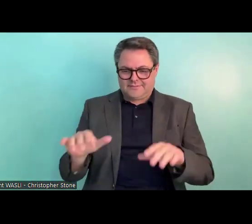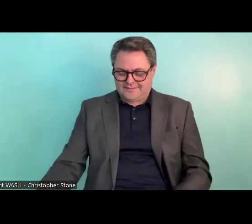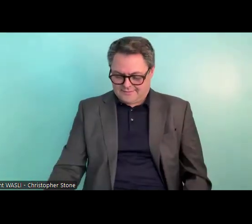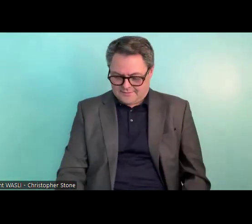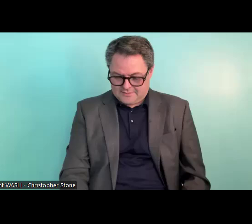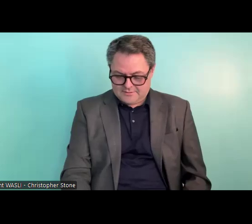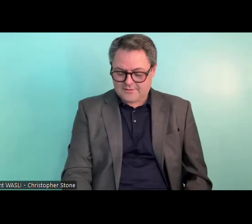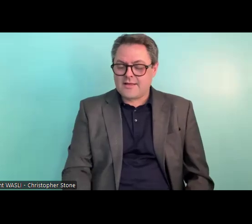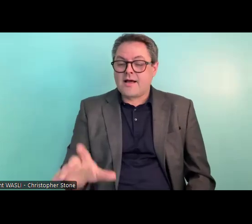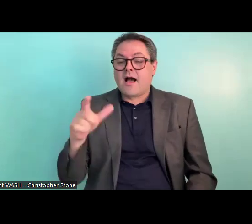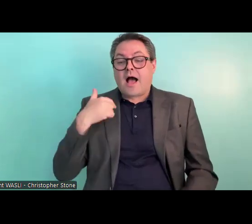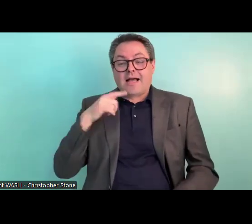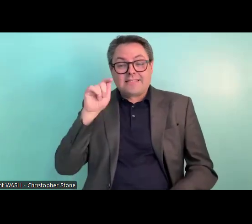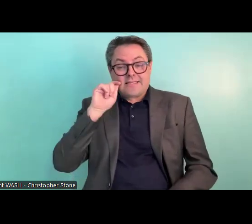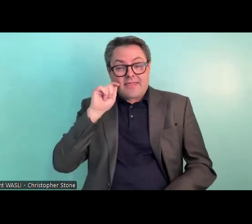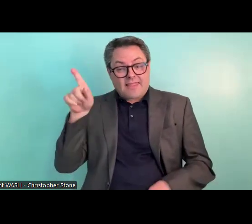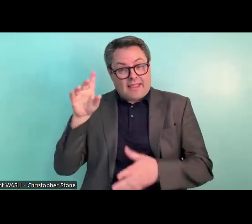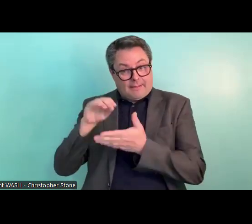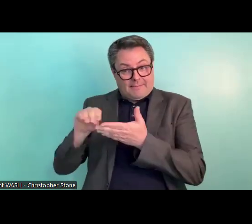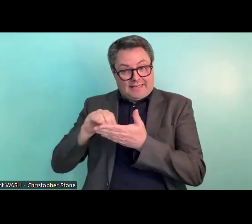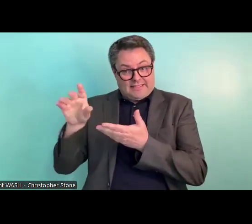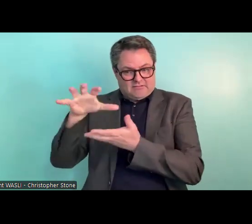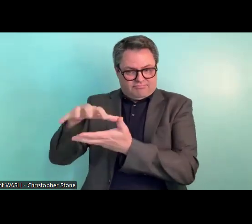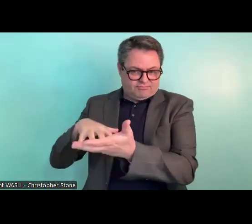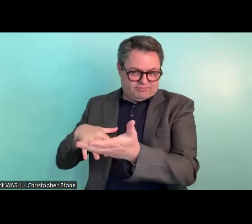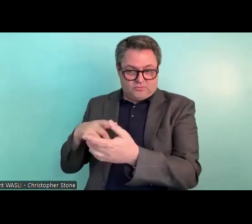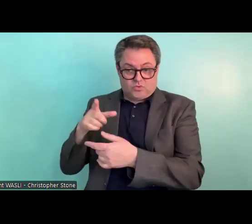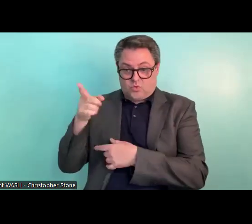Sorry, I clicked the wrong button there and switched my camera off.